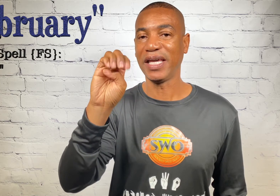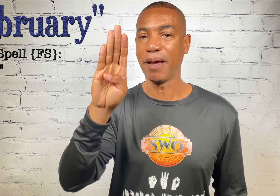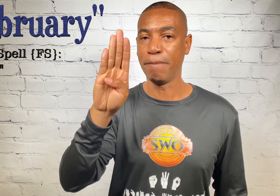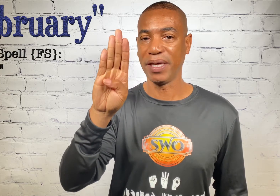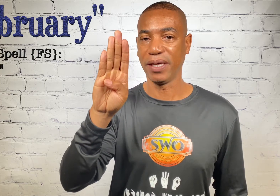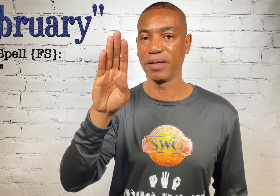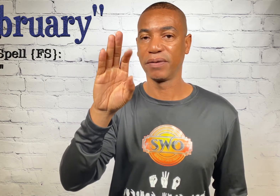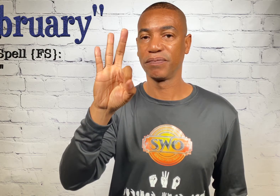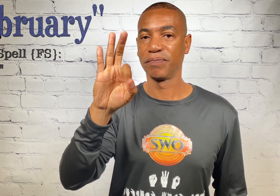F-E-B.